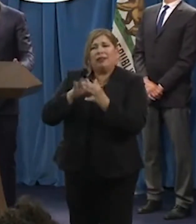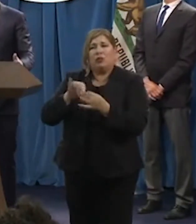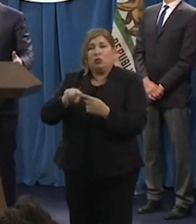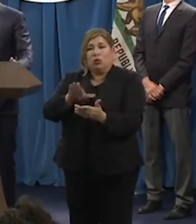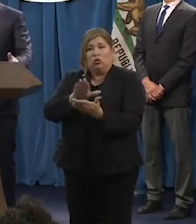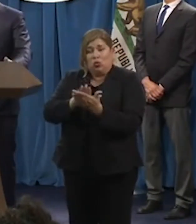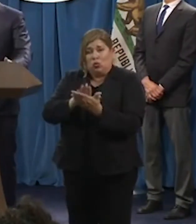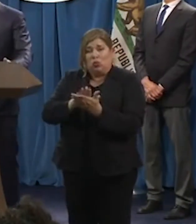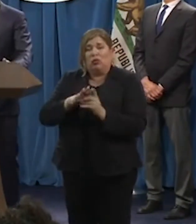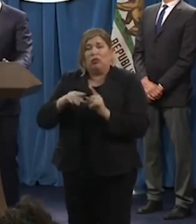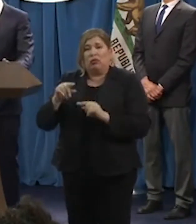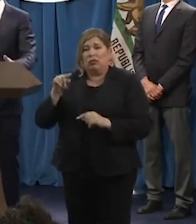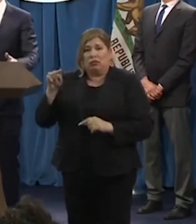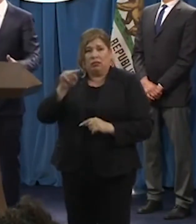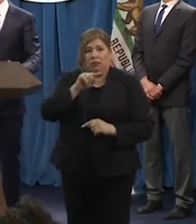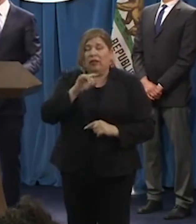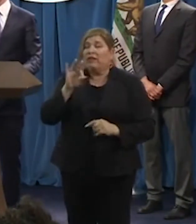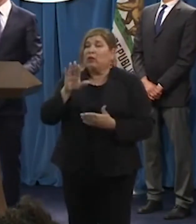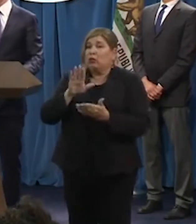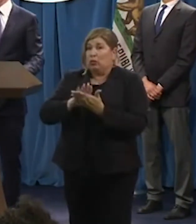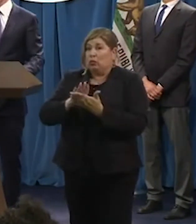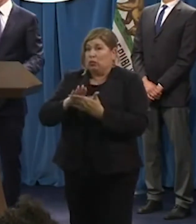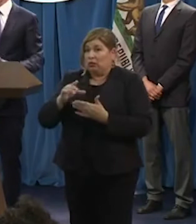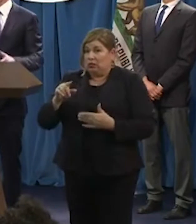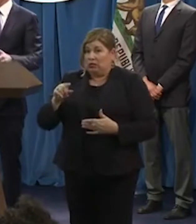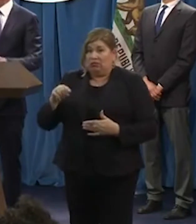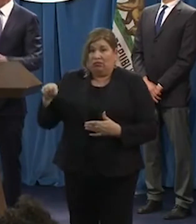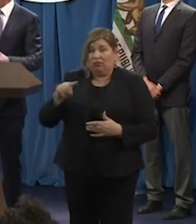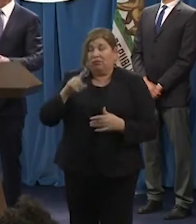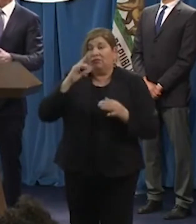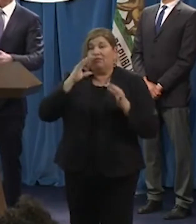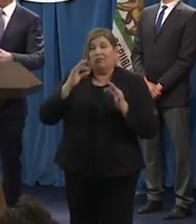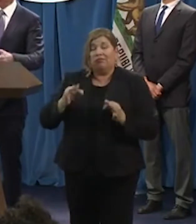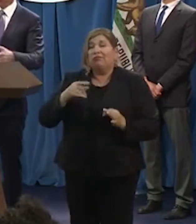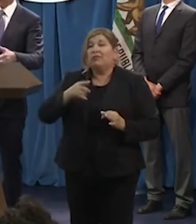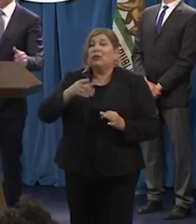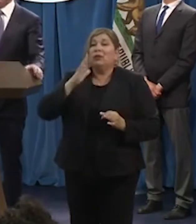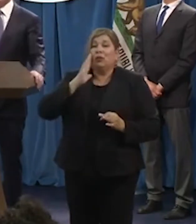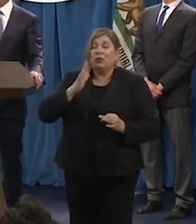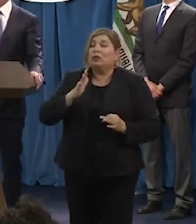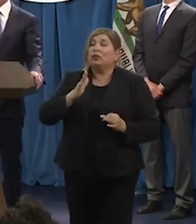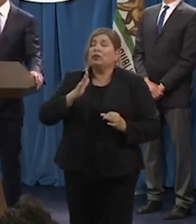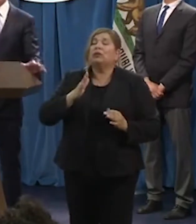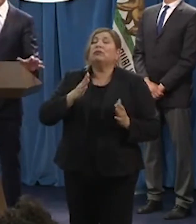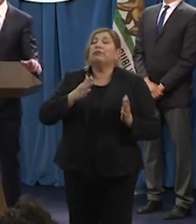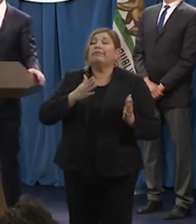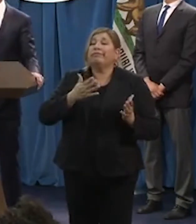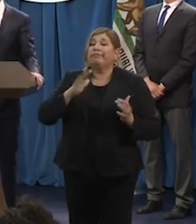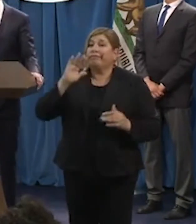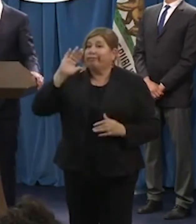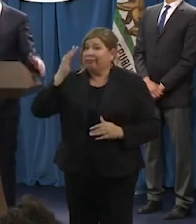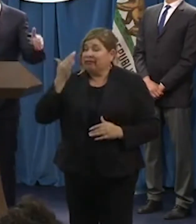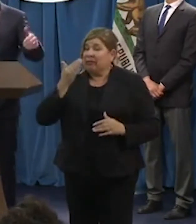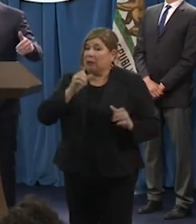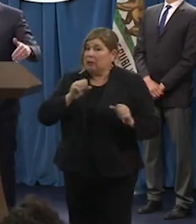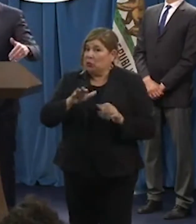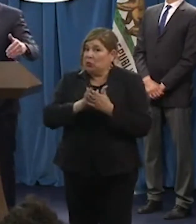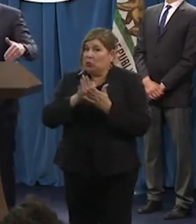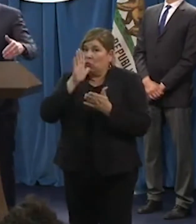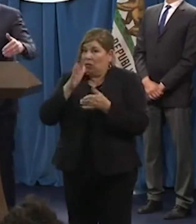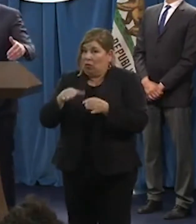do move forward to moving towards the possibility of closures,